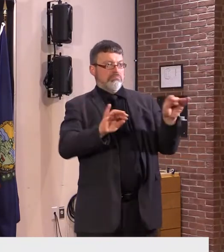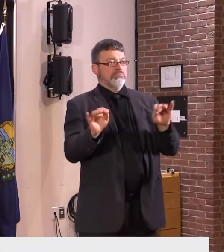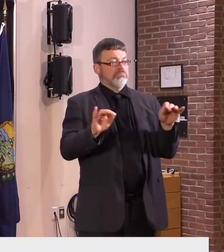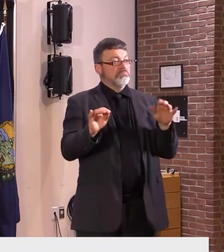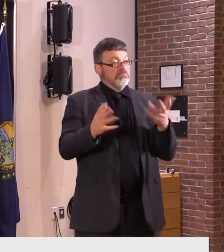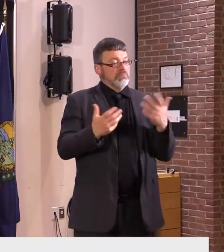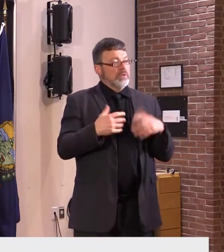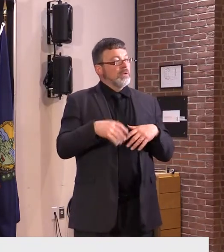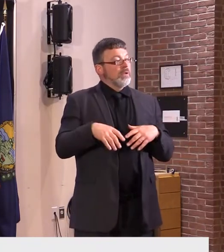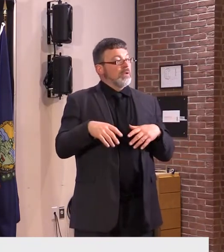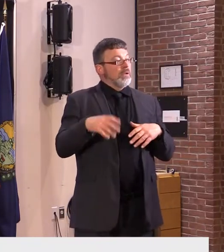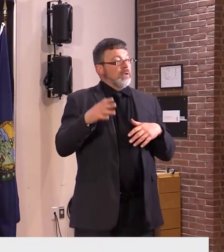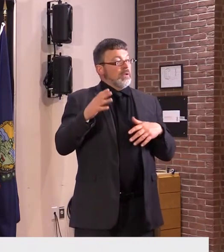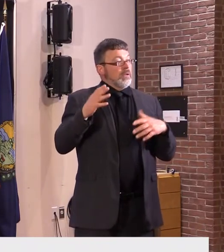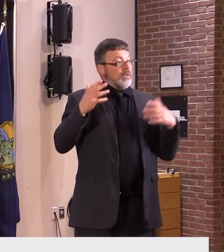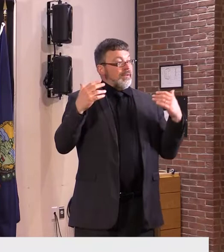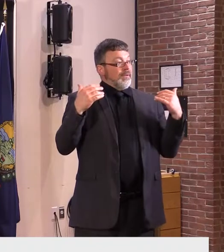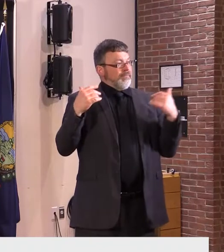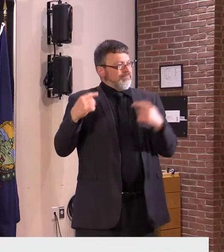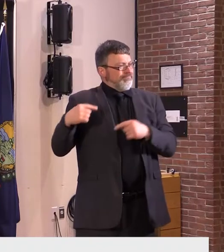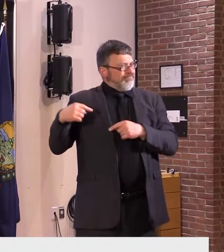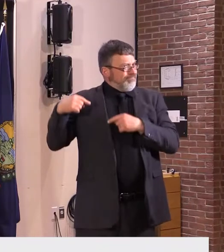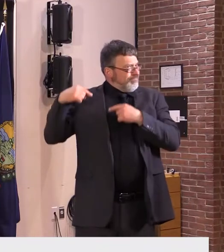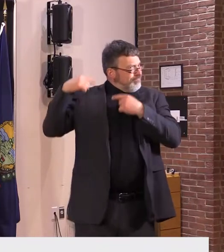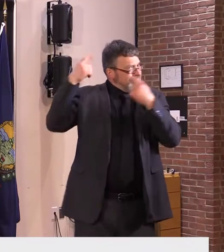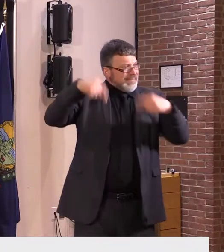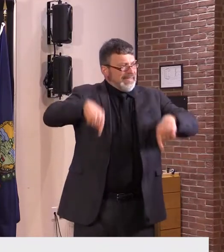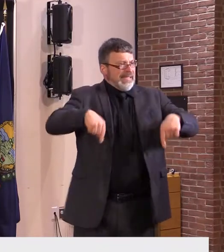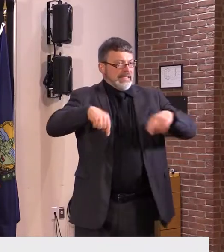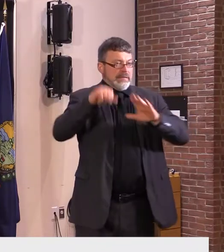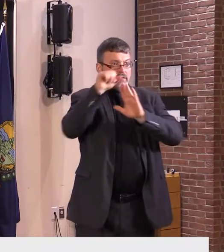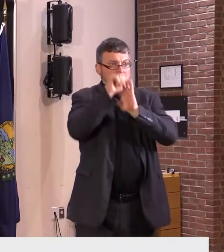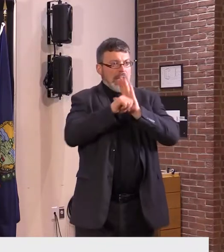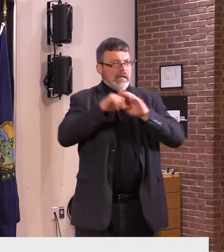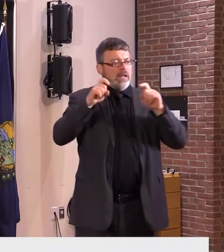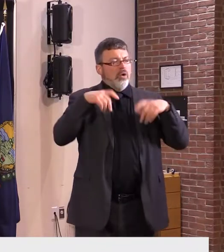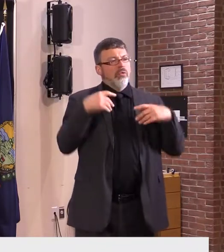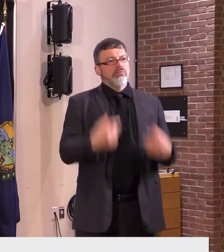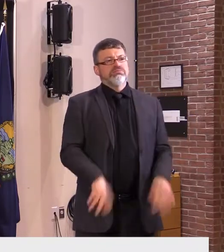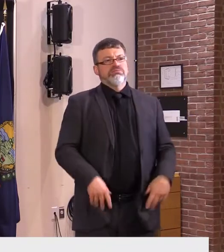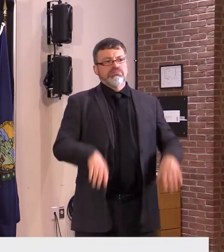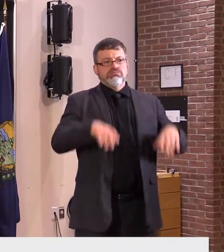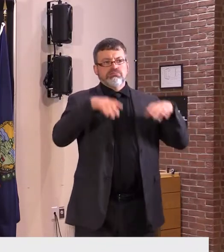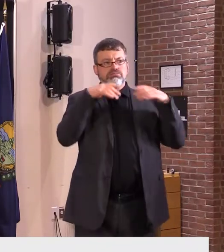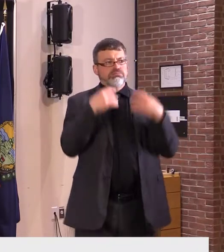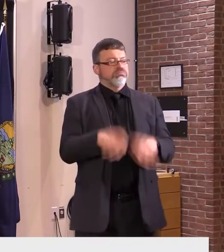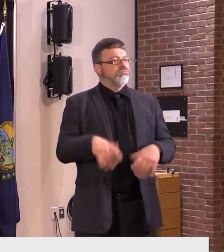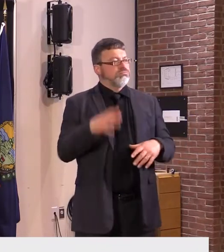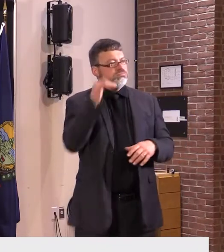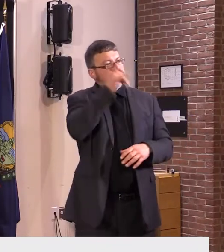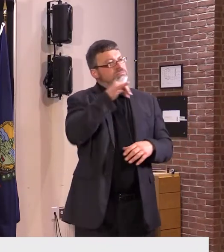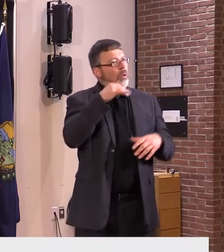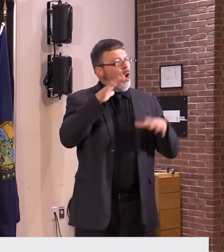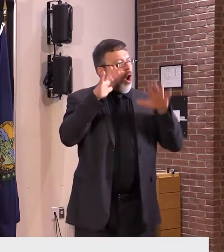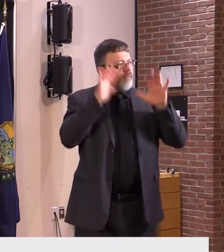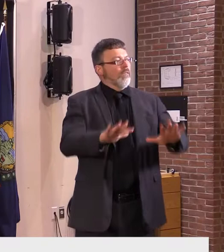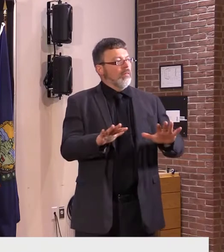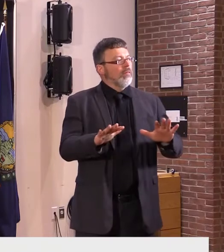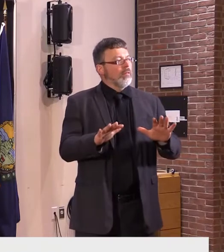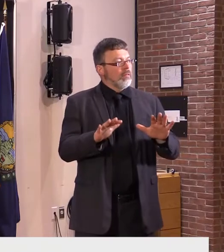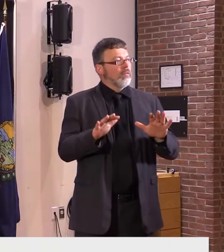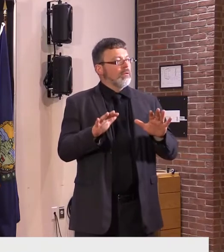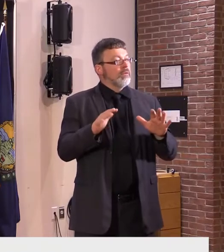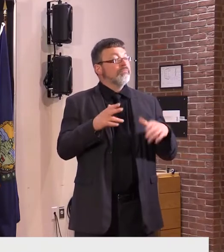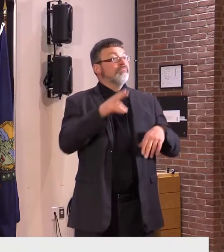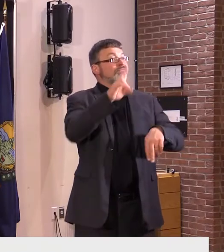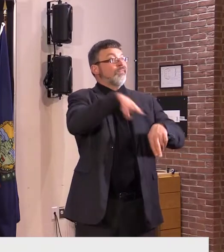of incredible throughout the pandemic, from the early days of collaborating with the National Guard for pop-up PCR testing